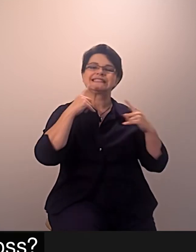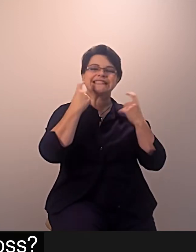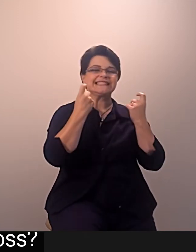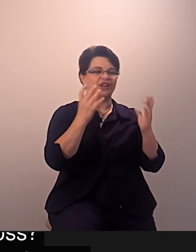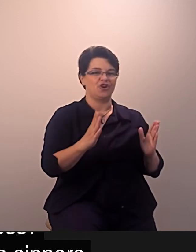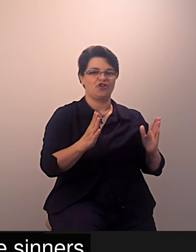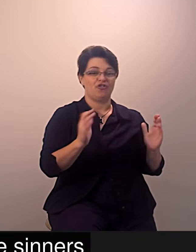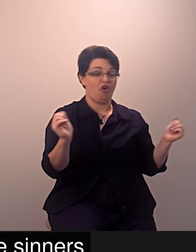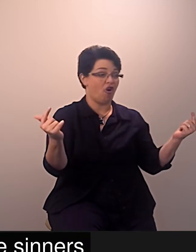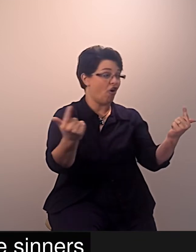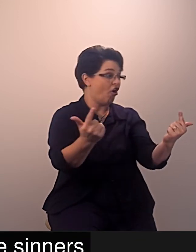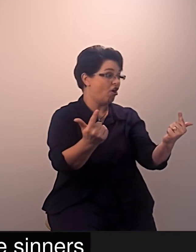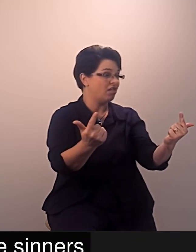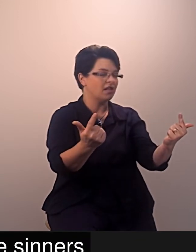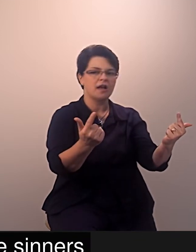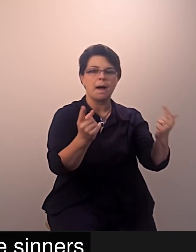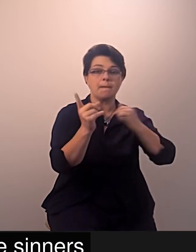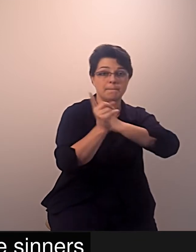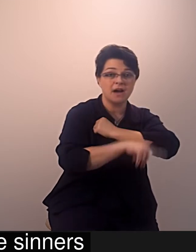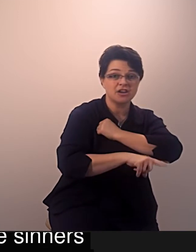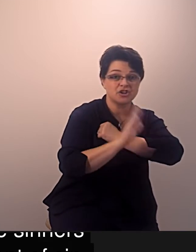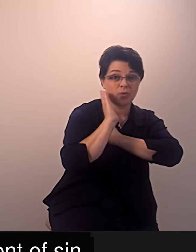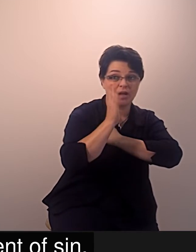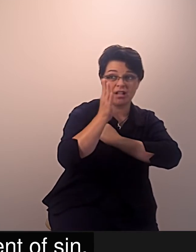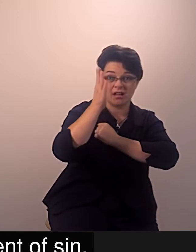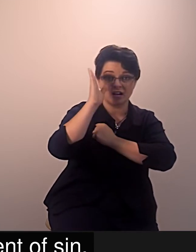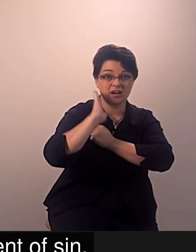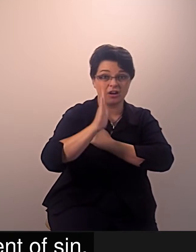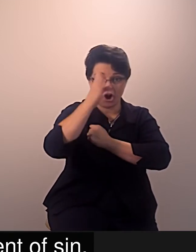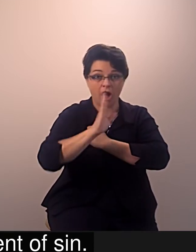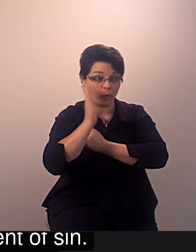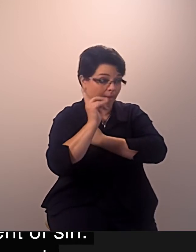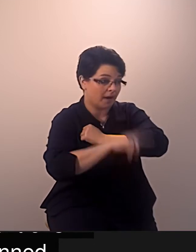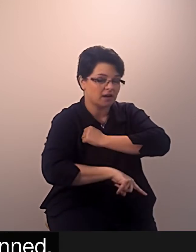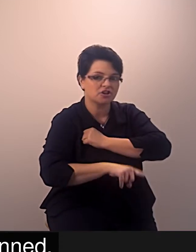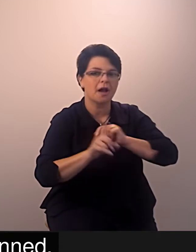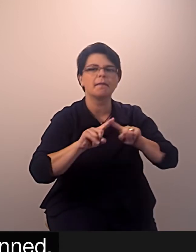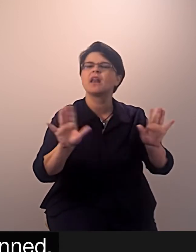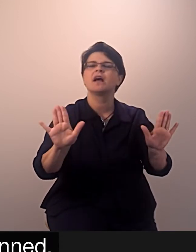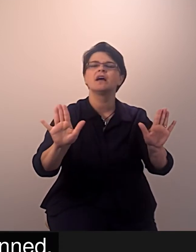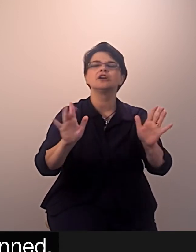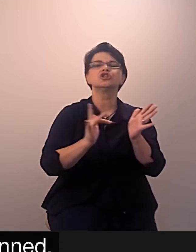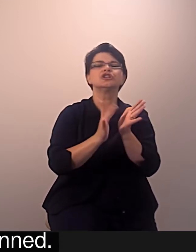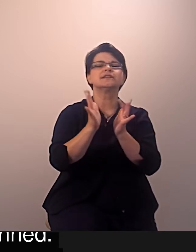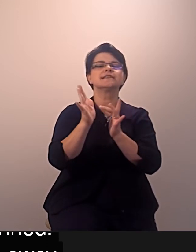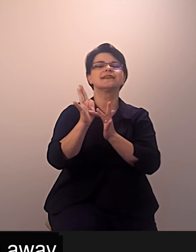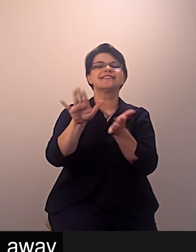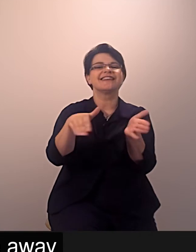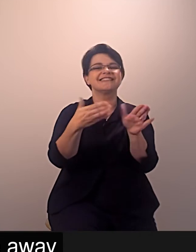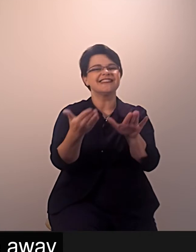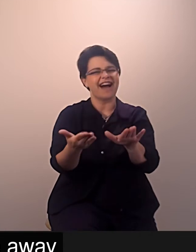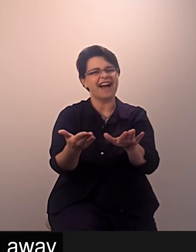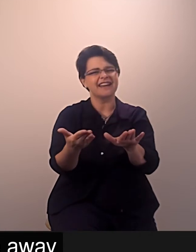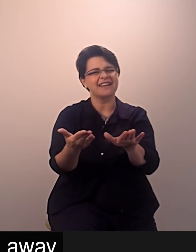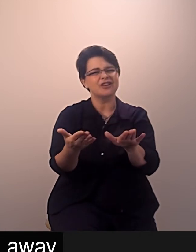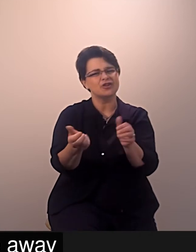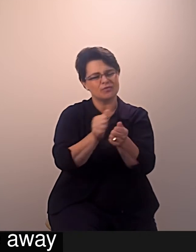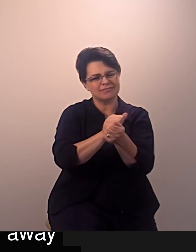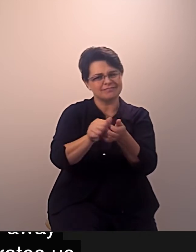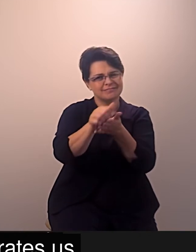sin. Jesus never sinned. He died to take away the sin that separates us from